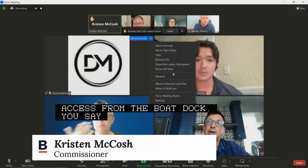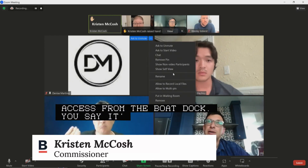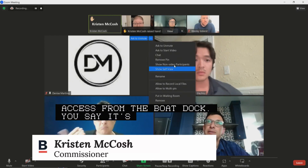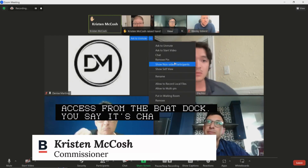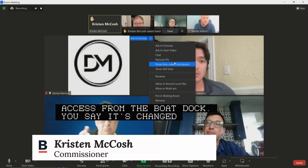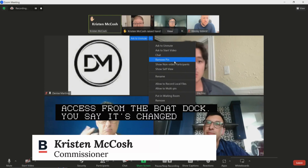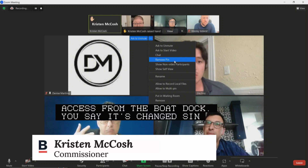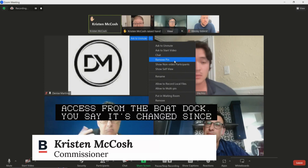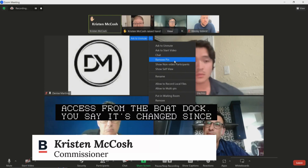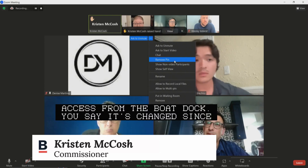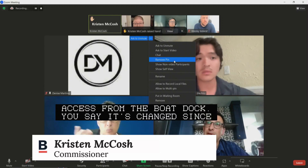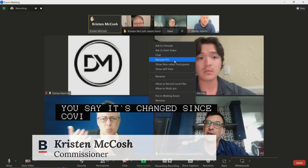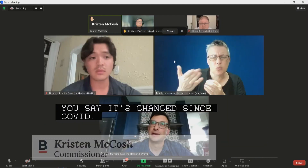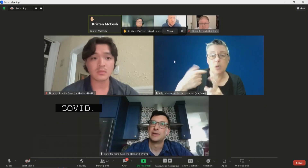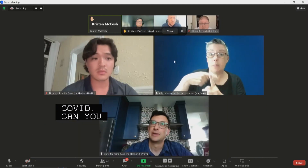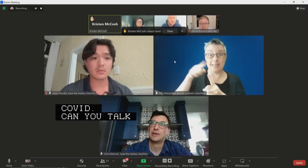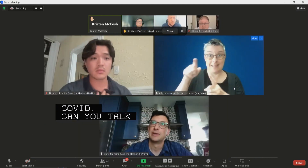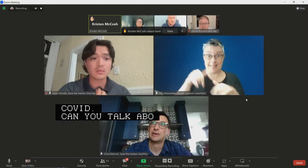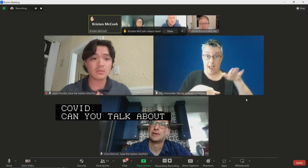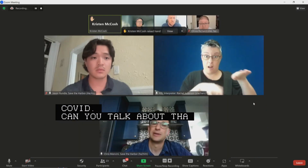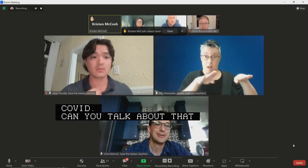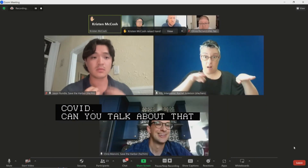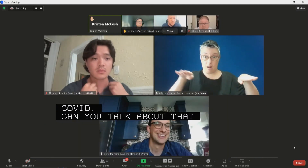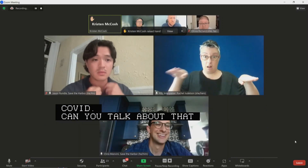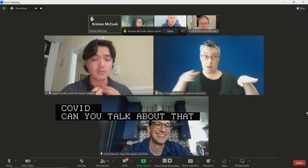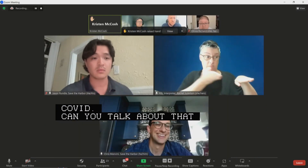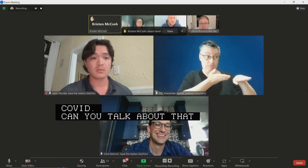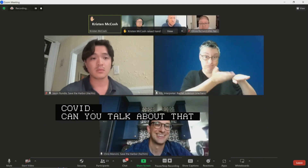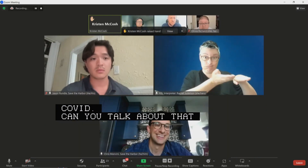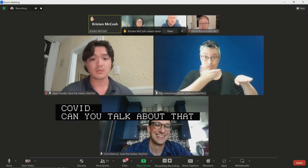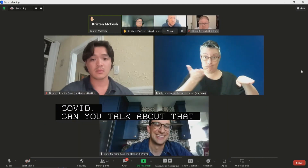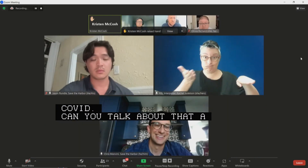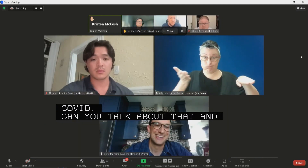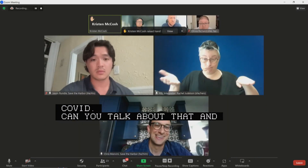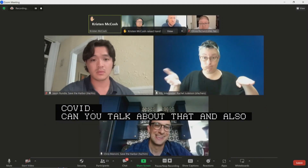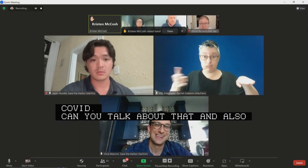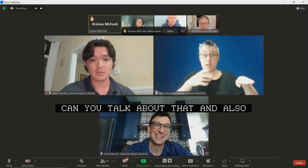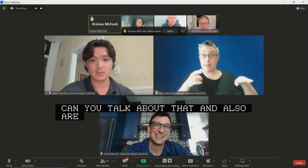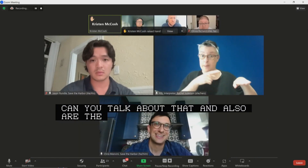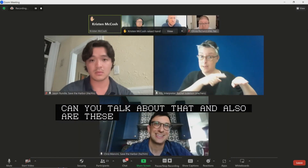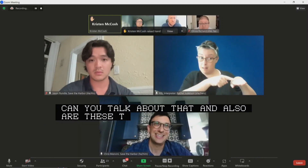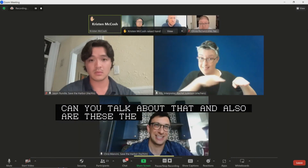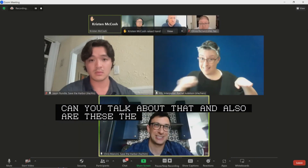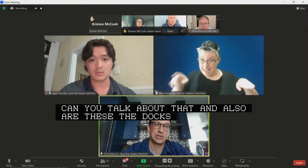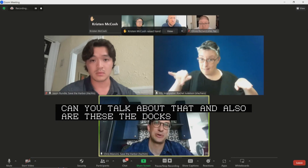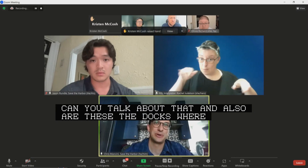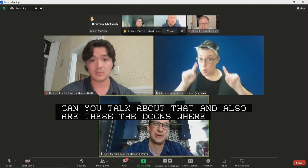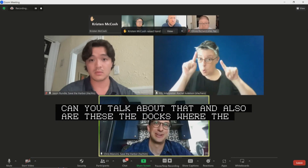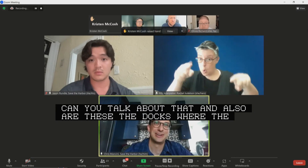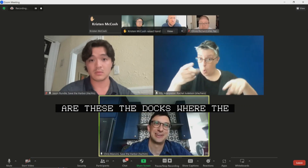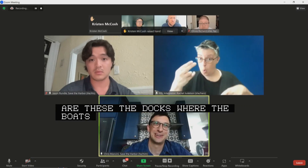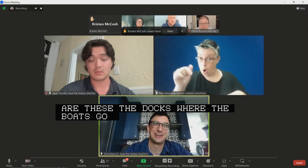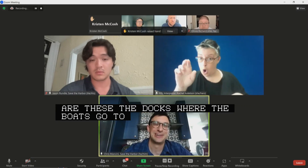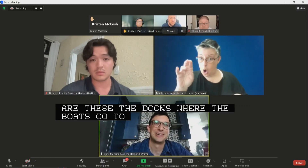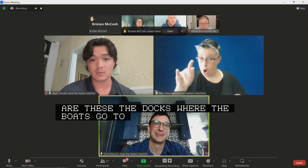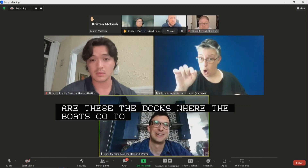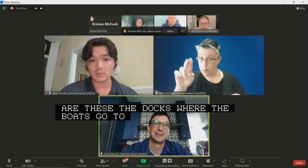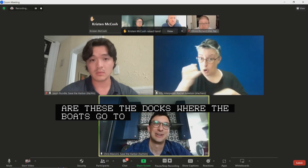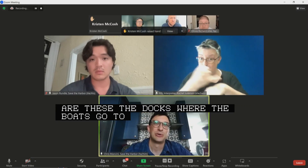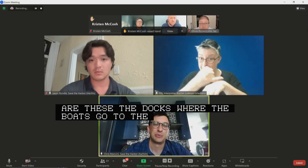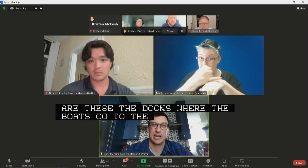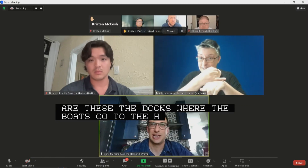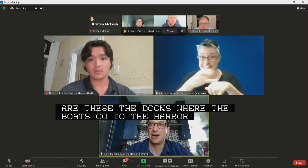also, are these the docks that, where the boats go to the harbor islands? Yes, and so the mitigation for